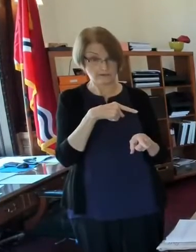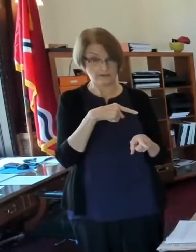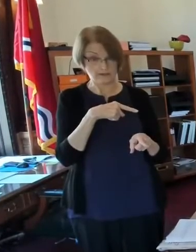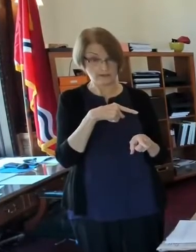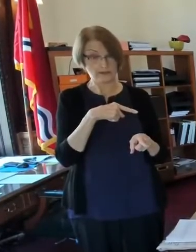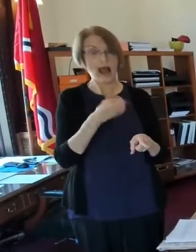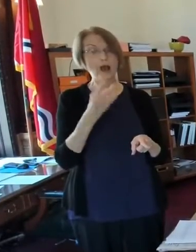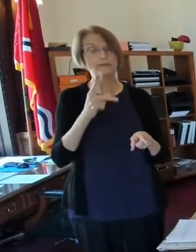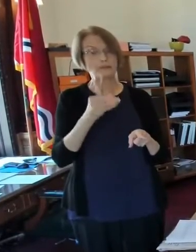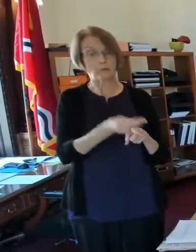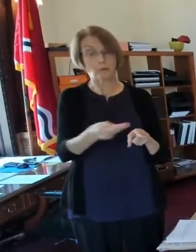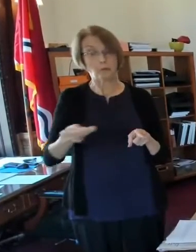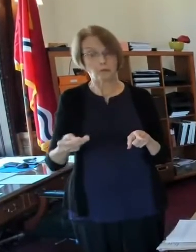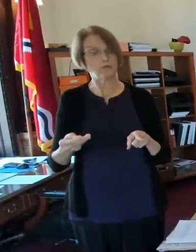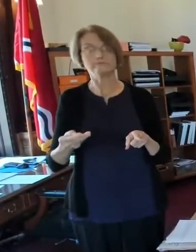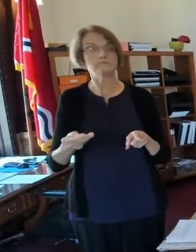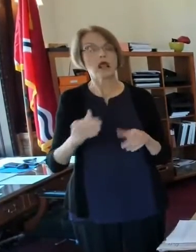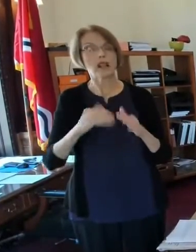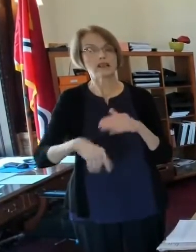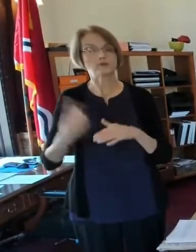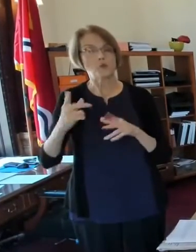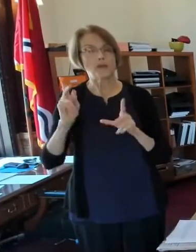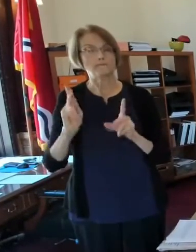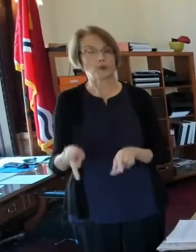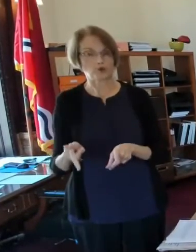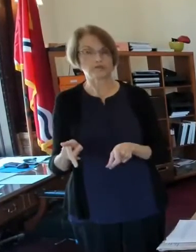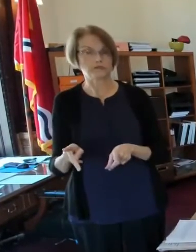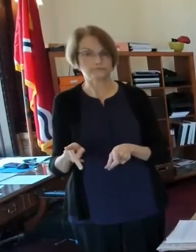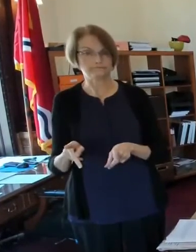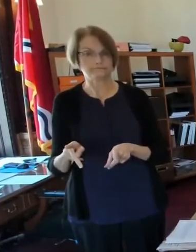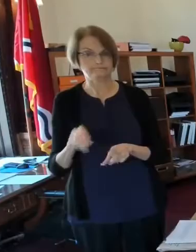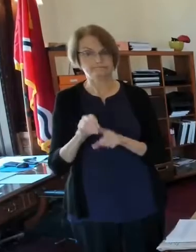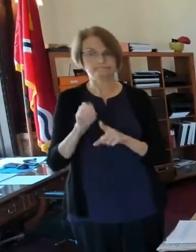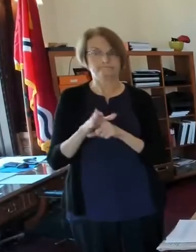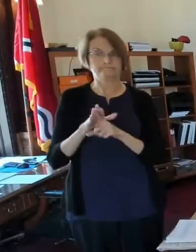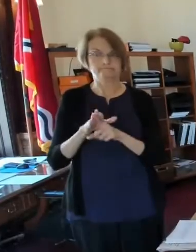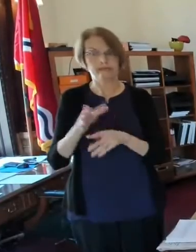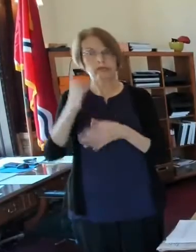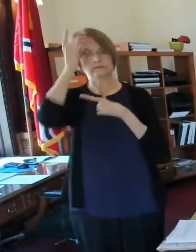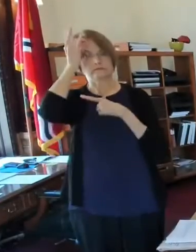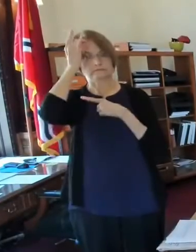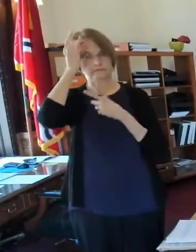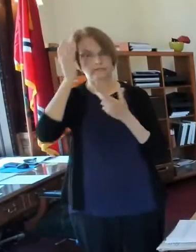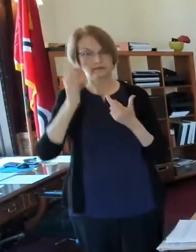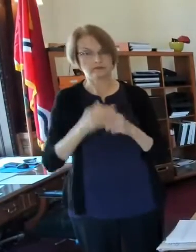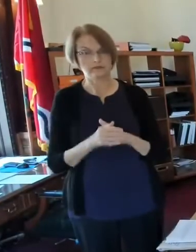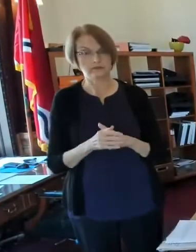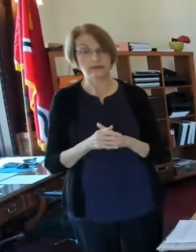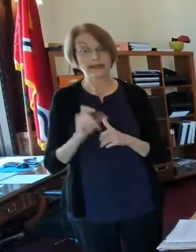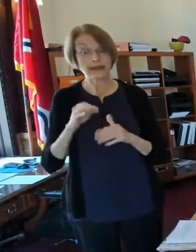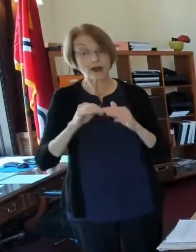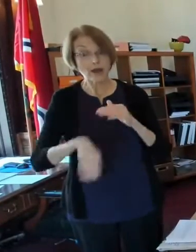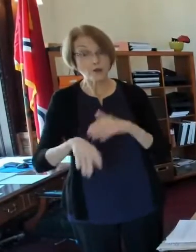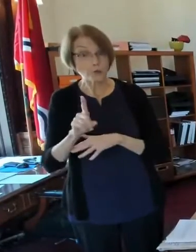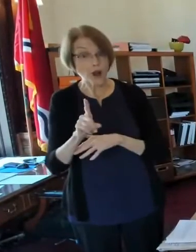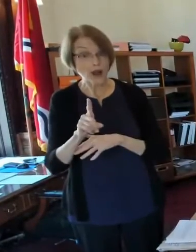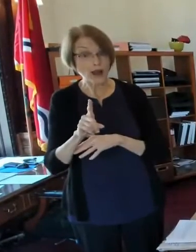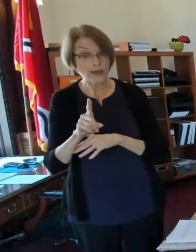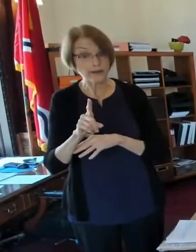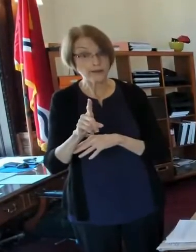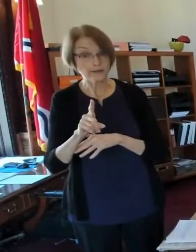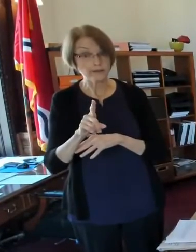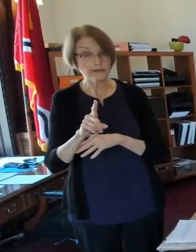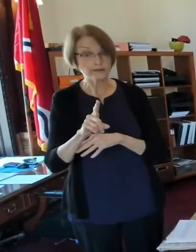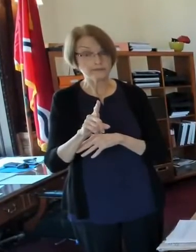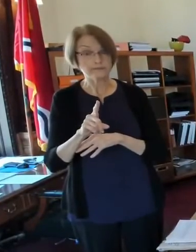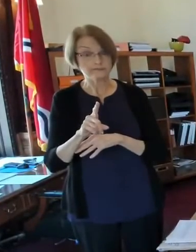have less than one person who contracts it from that person. And if you do that, if your positivity